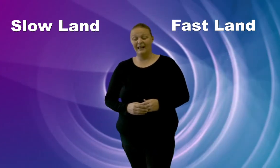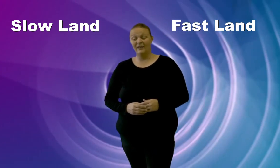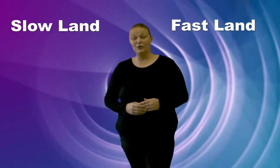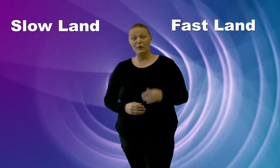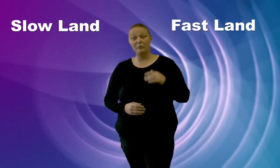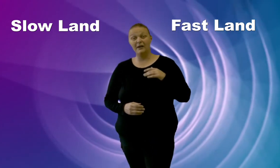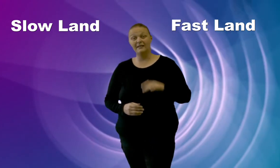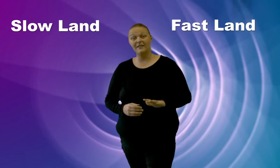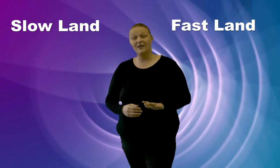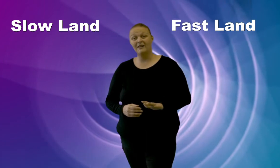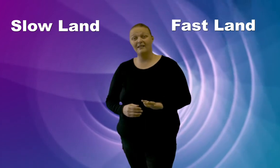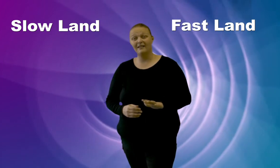And throw the brakes on the car.